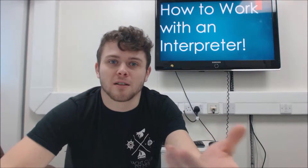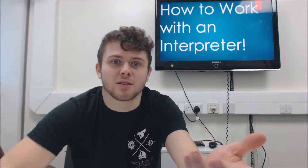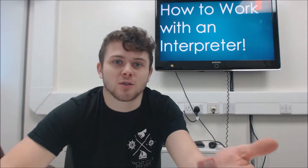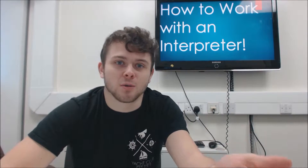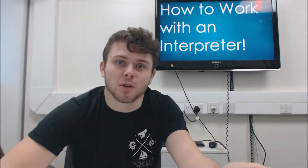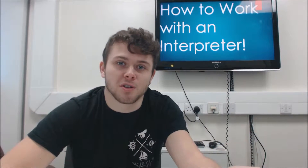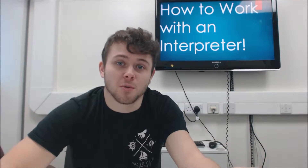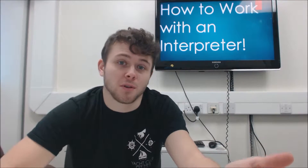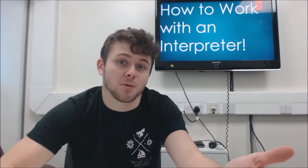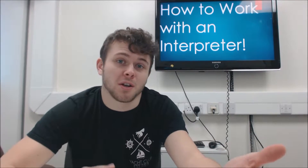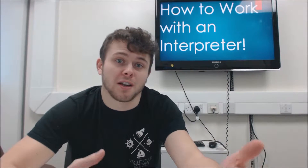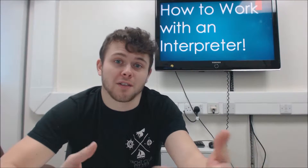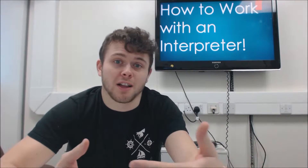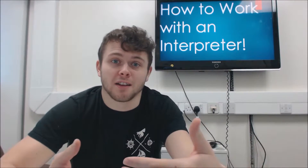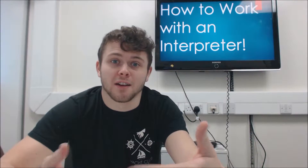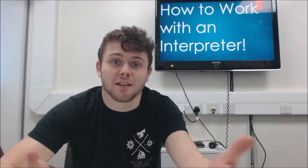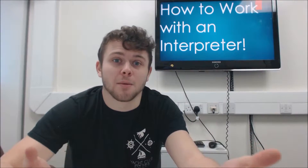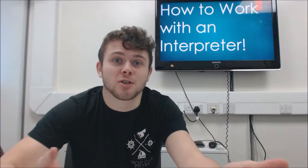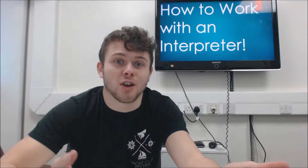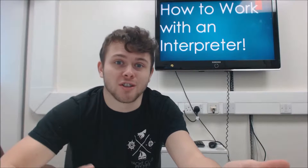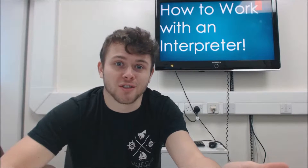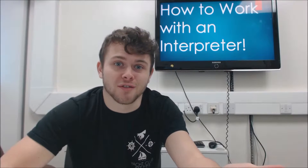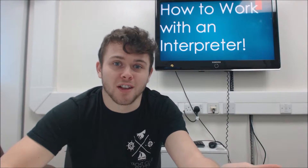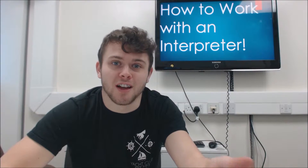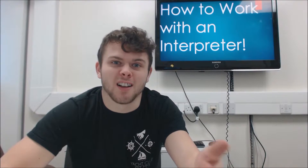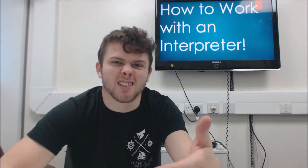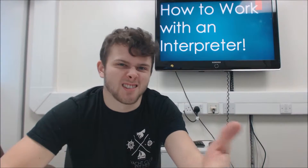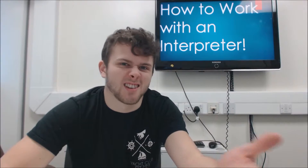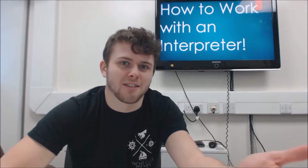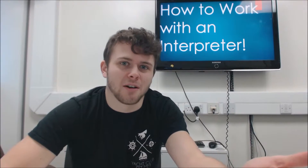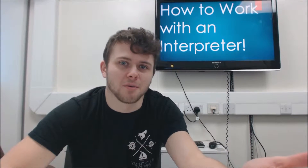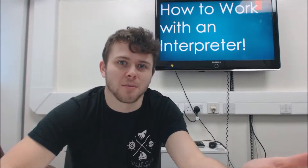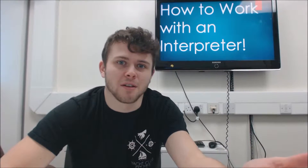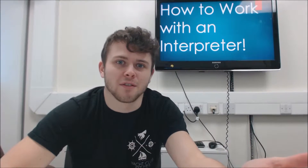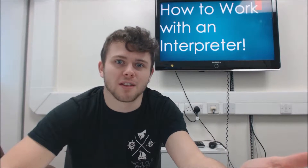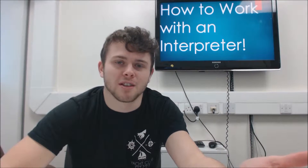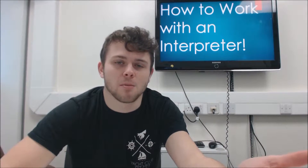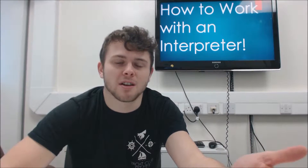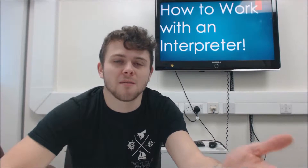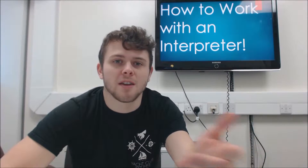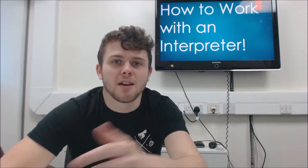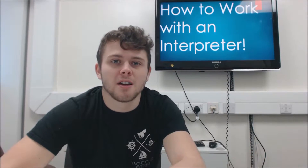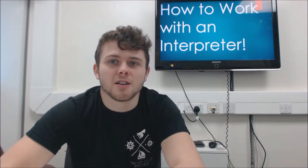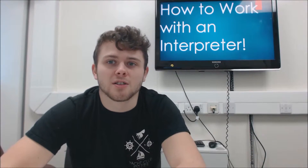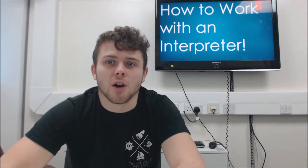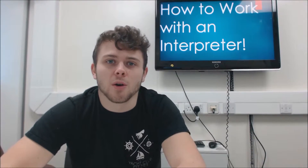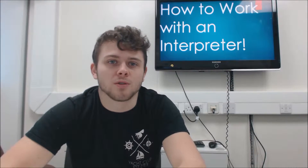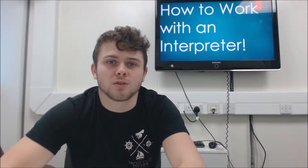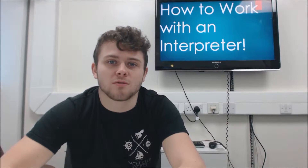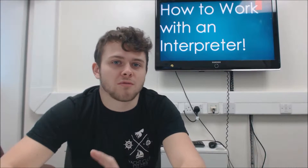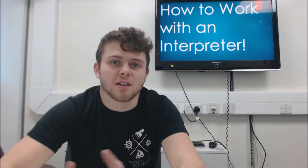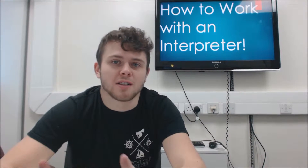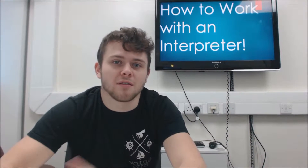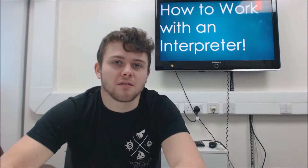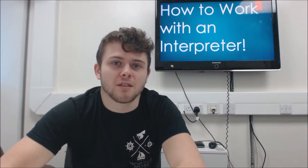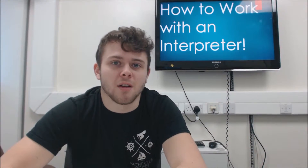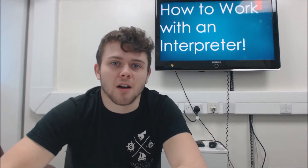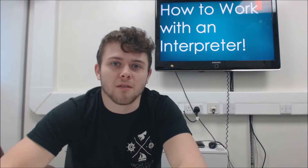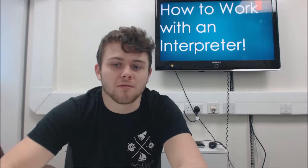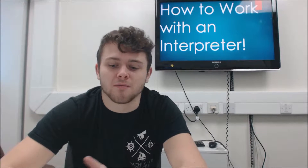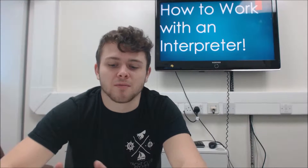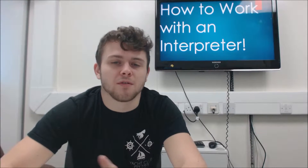and just like stood too close to you whilst you were trying to give like a demonstration or something like that? That's kind of how it would be for the interpreter. So just try to